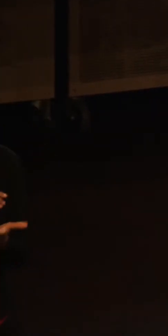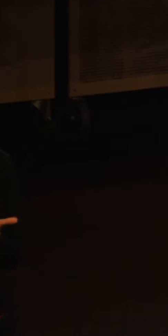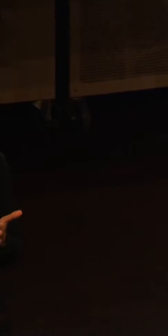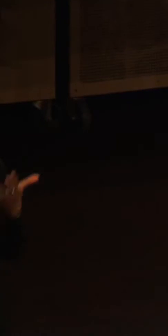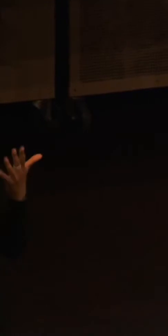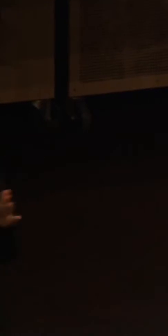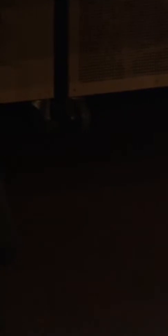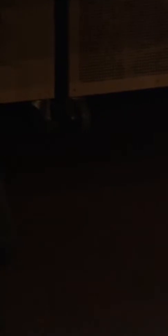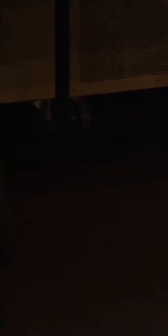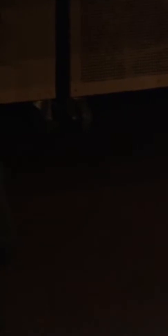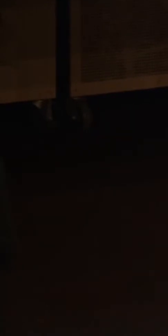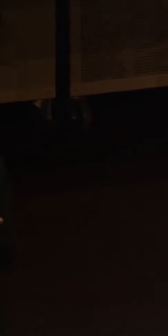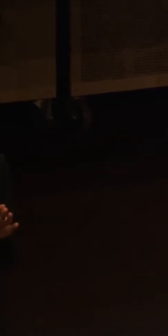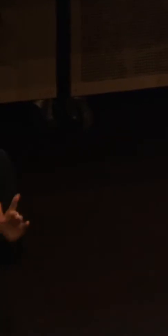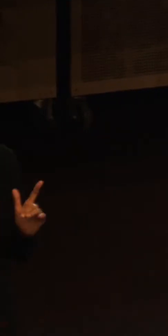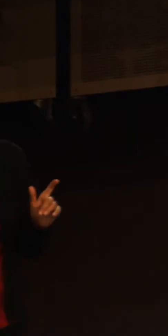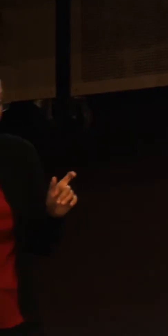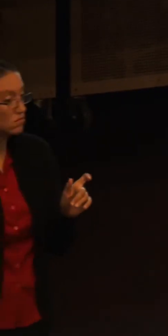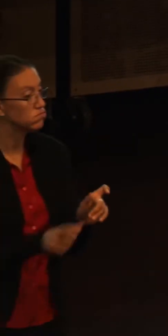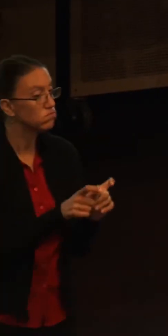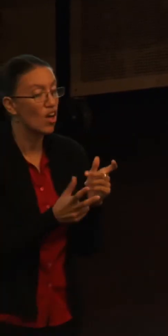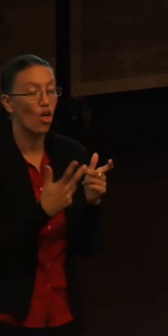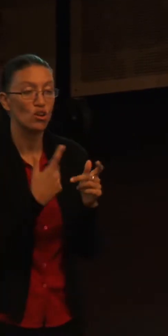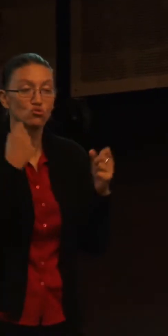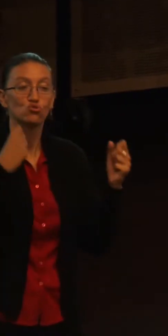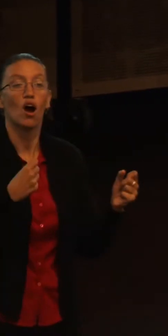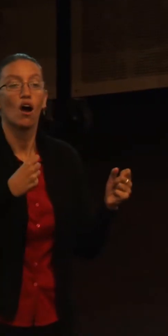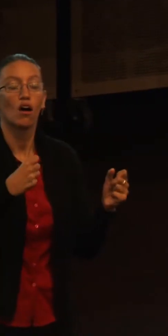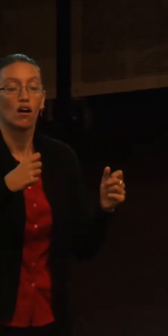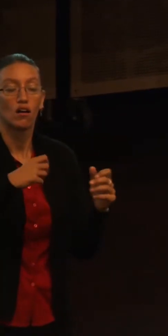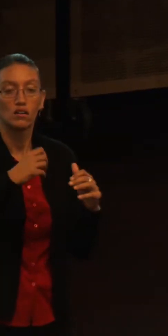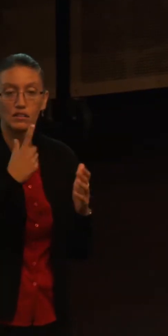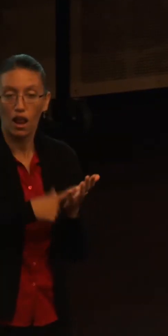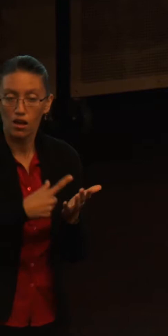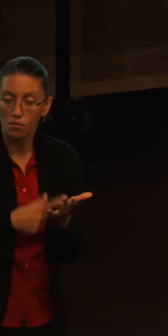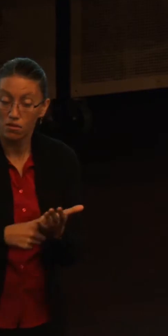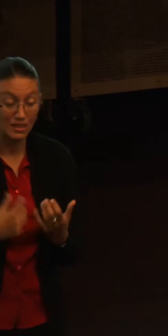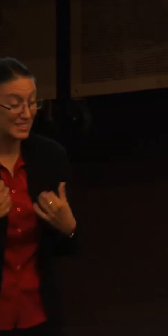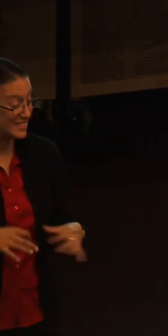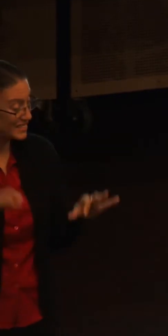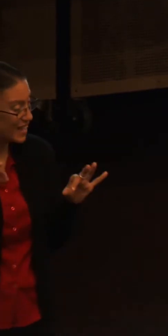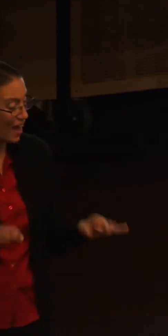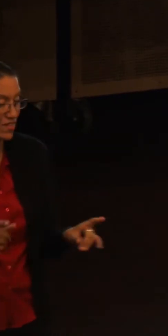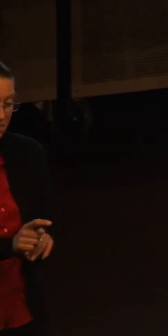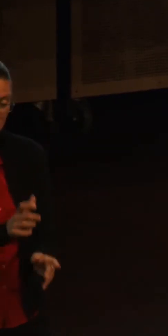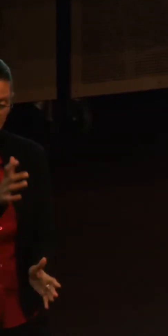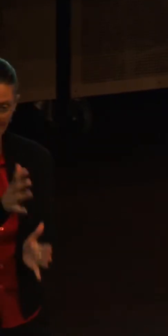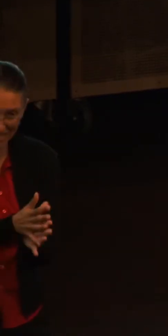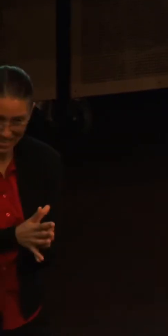constant the syntax and the semantics, the meaning and the structure. The only difference here is what